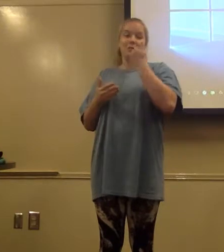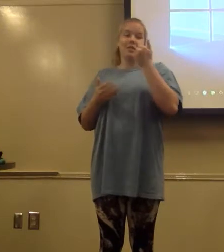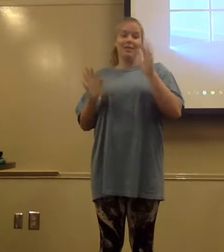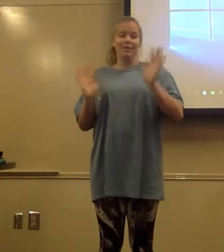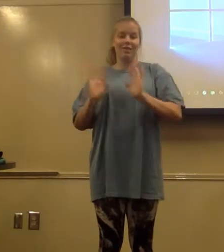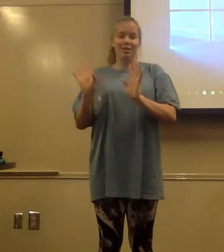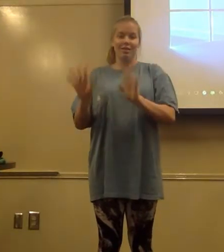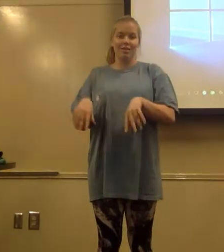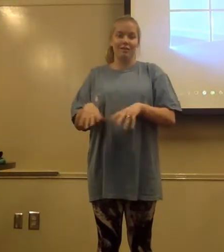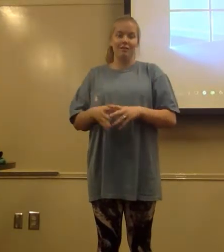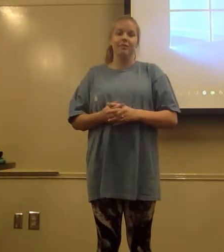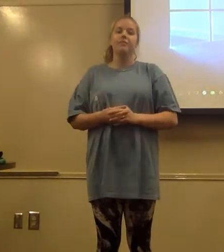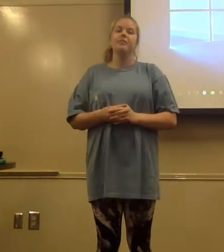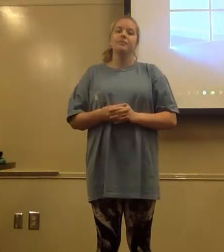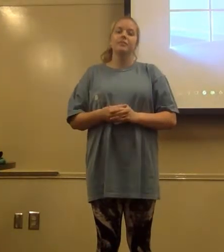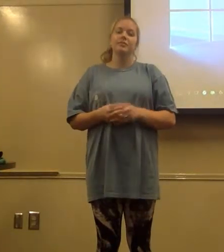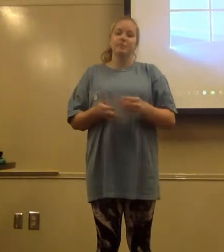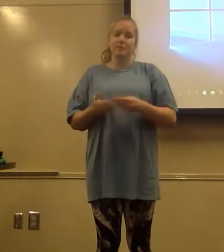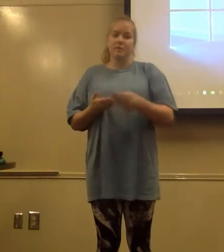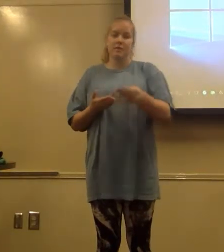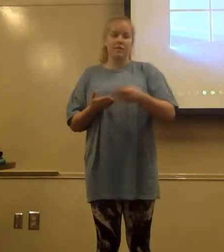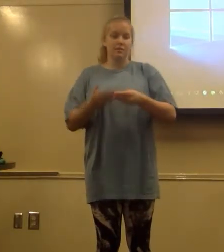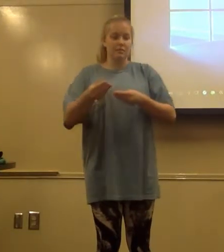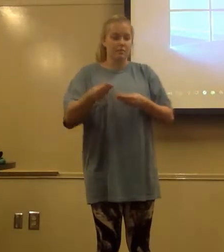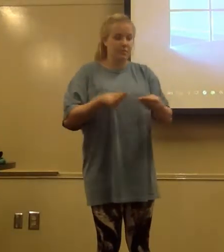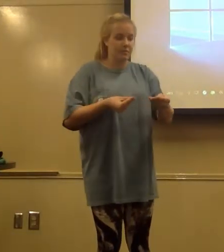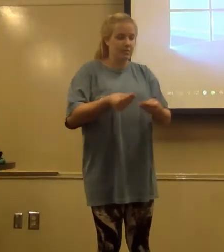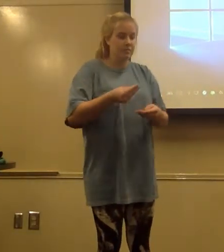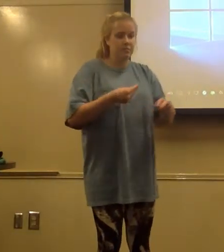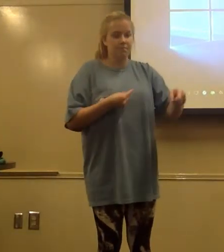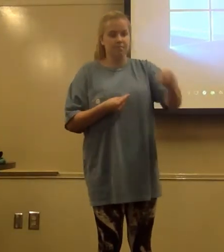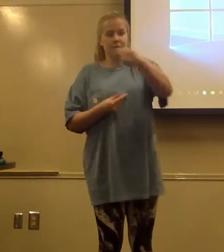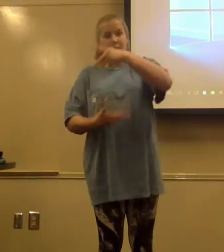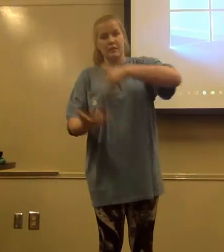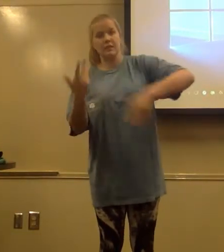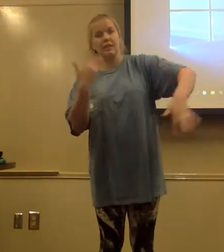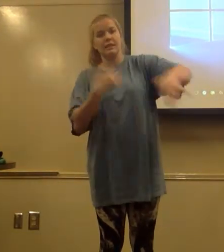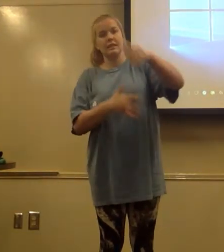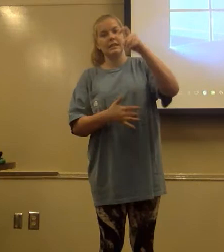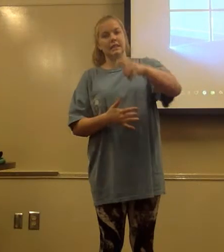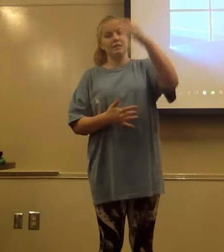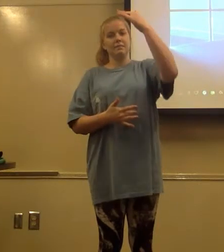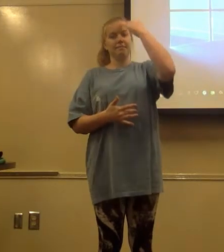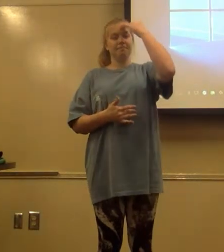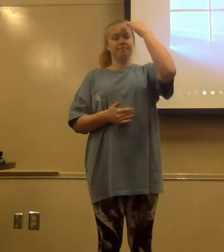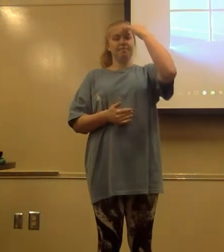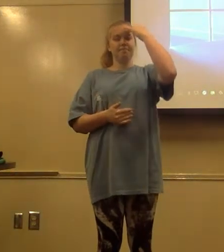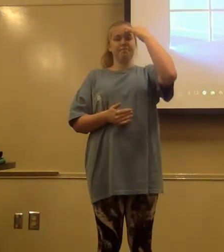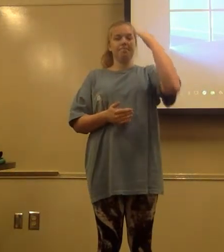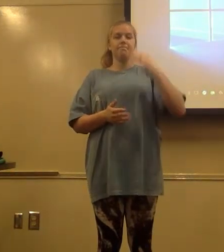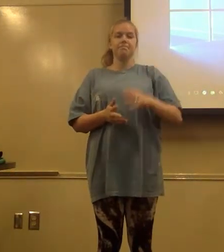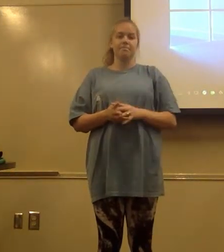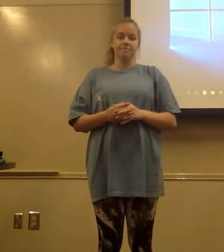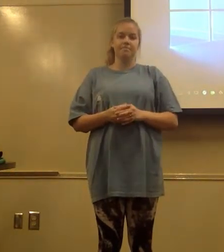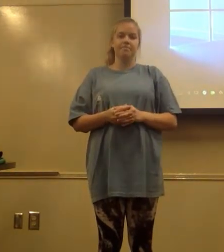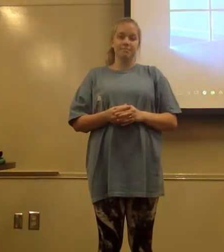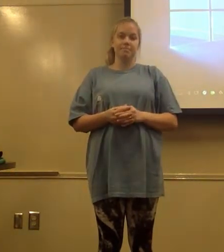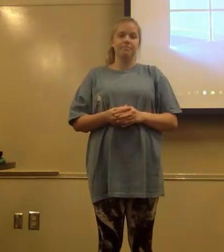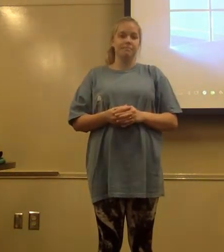But you're selling the public short. The public deserves and needs to know that there is a consensus among the